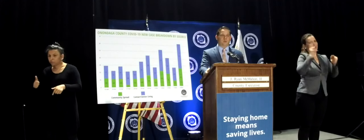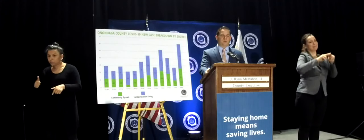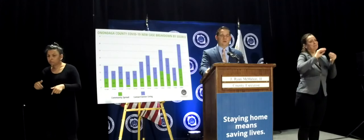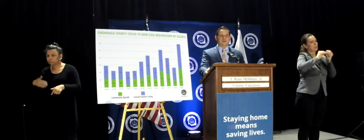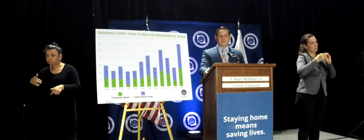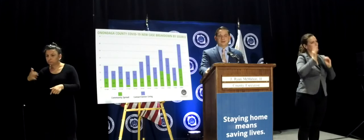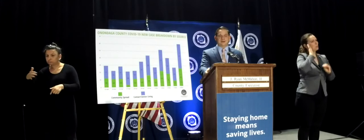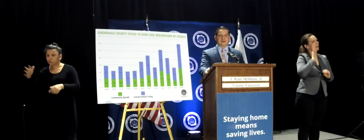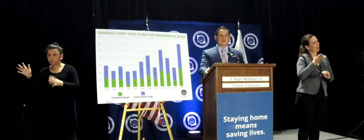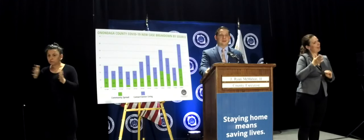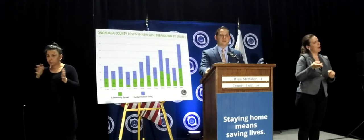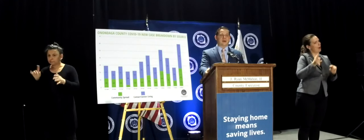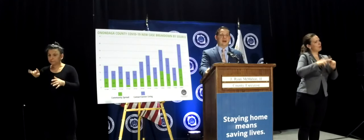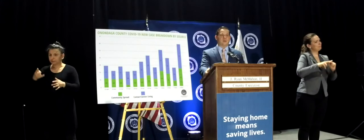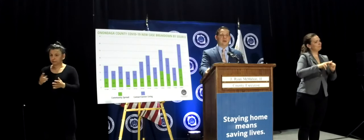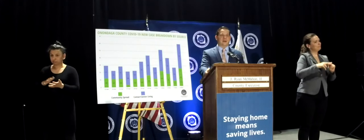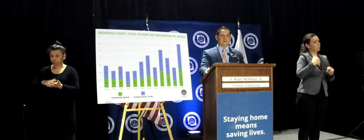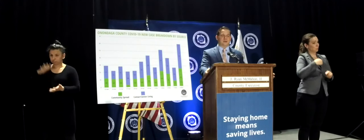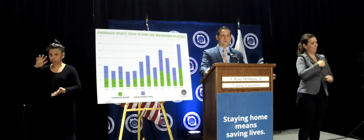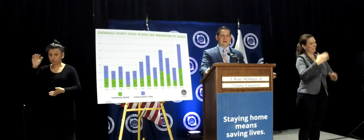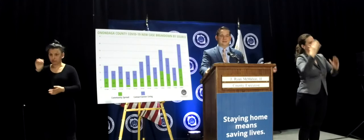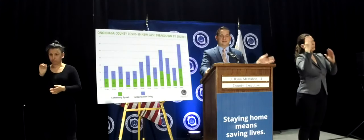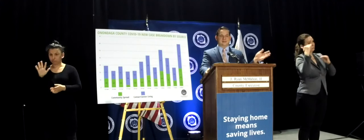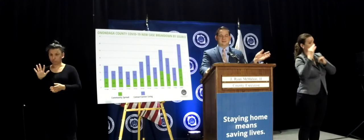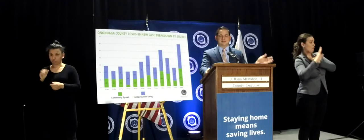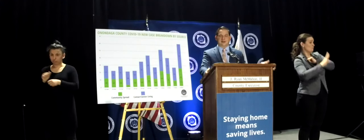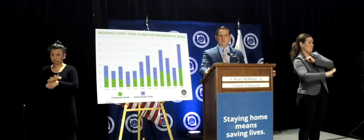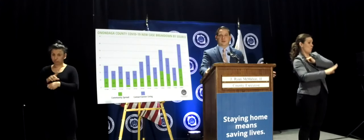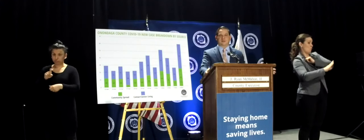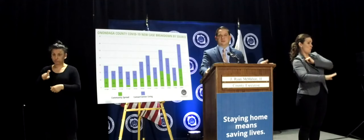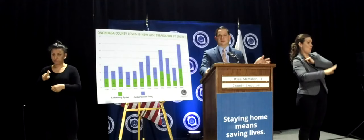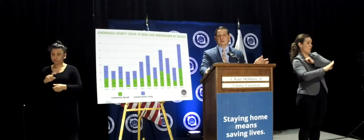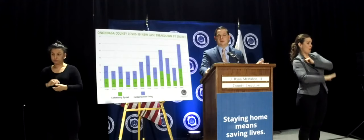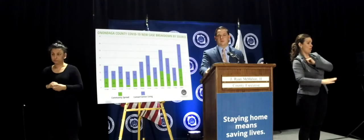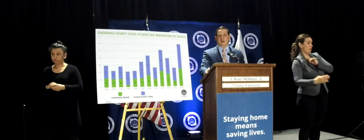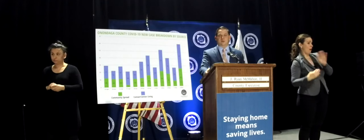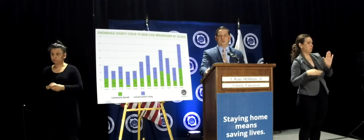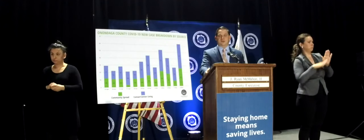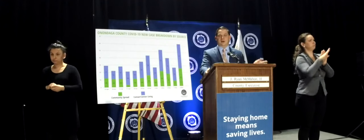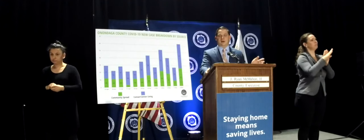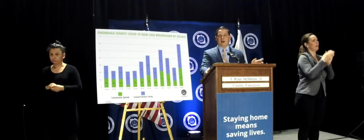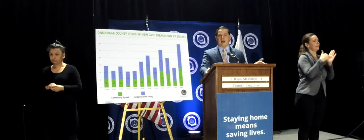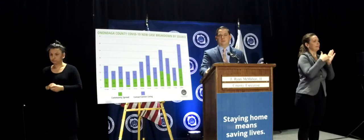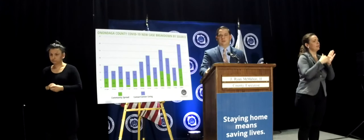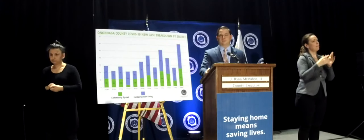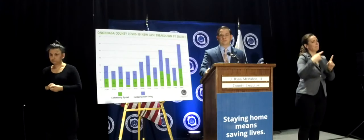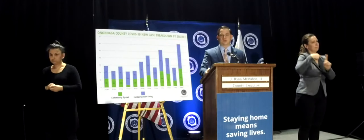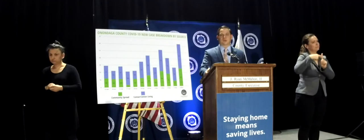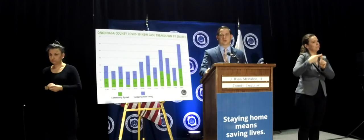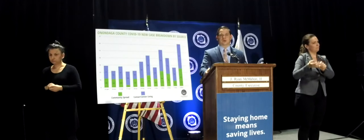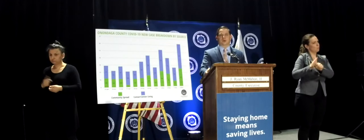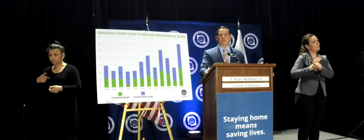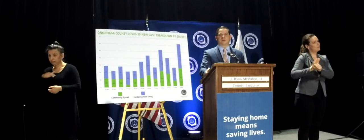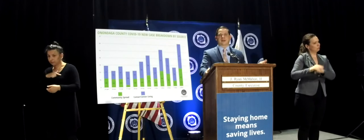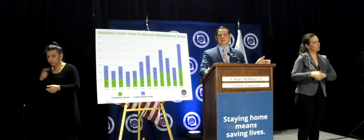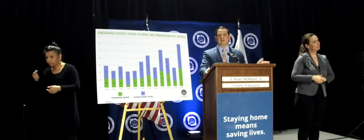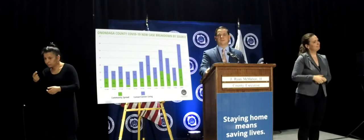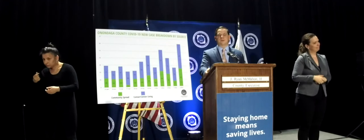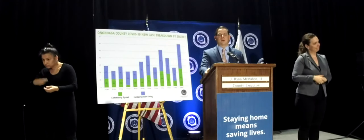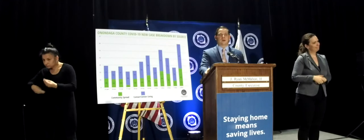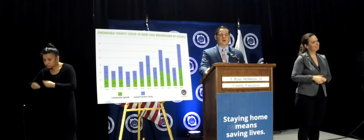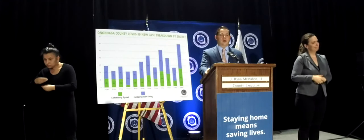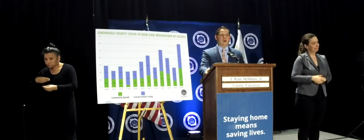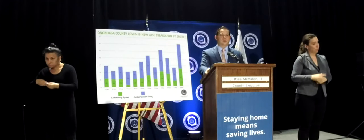But we're going to get there. Right now, we got to learn. This is the next phase. We got to restart our economy, which is going to create more